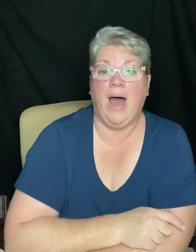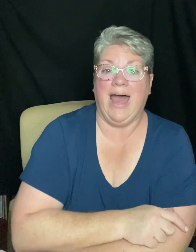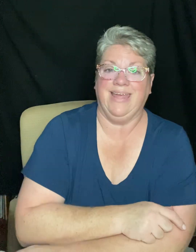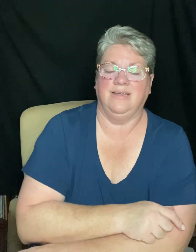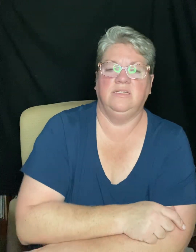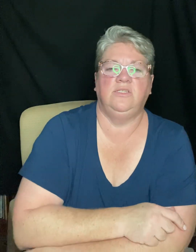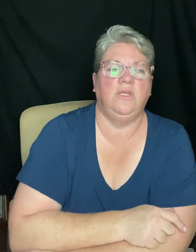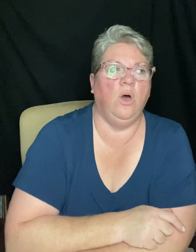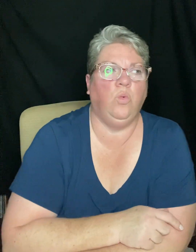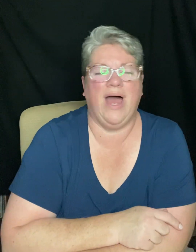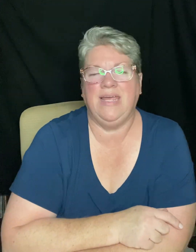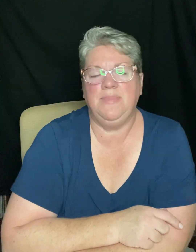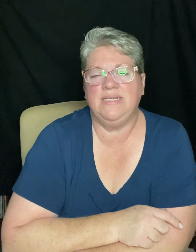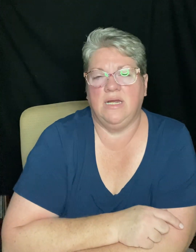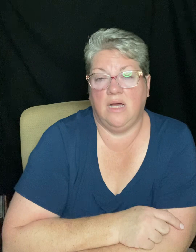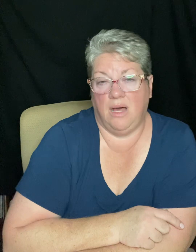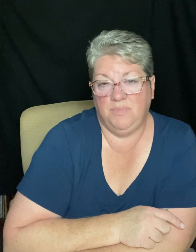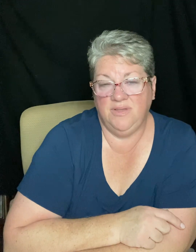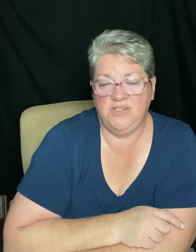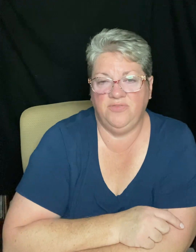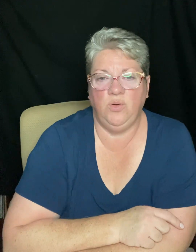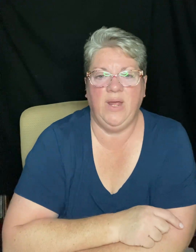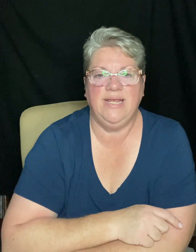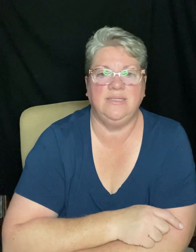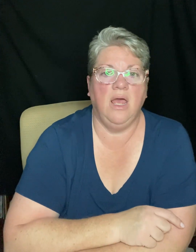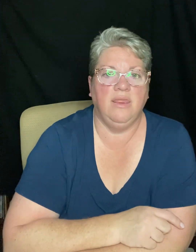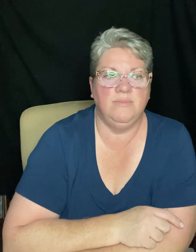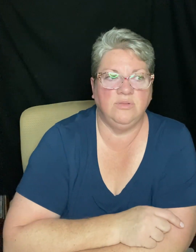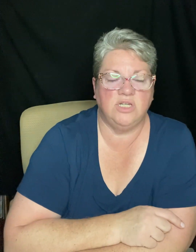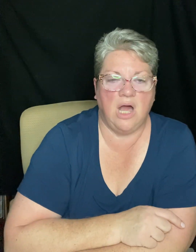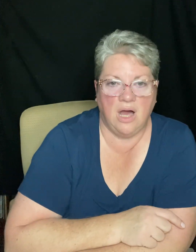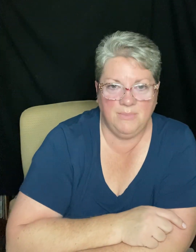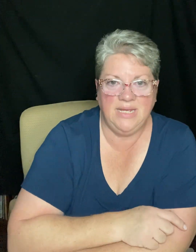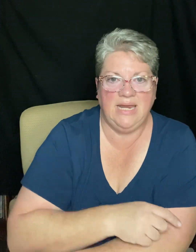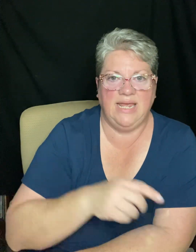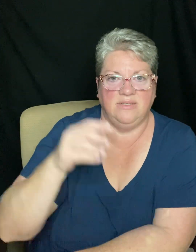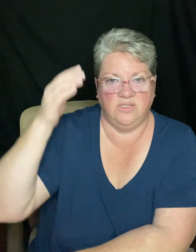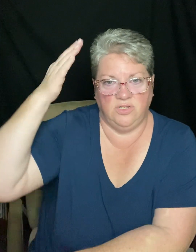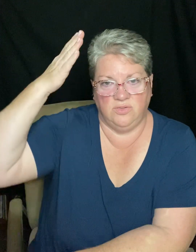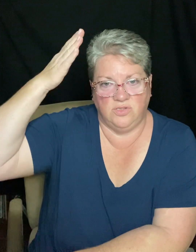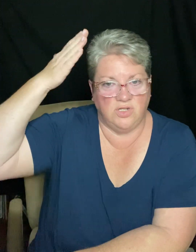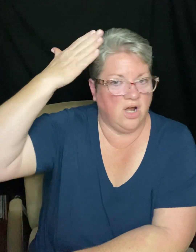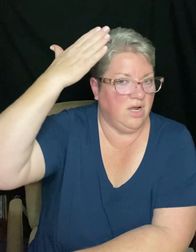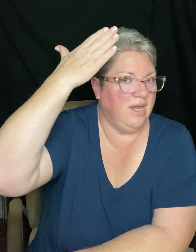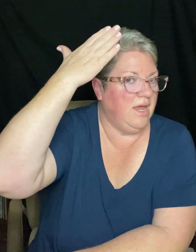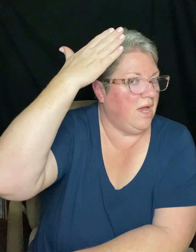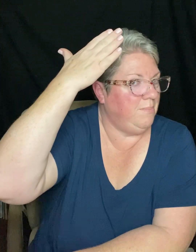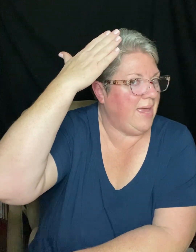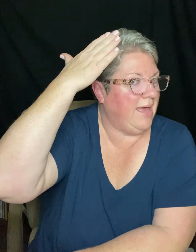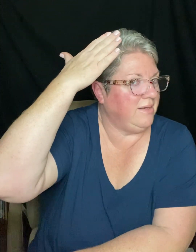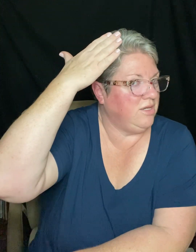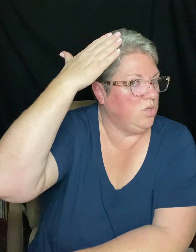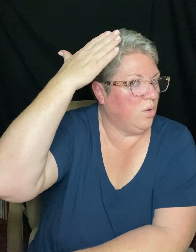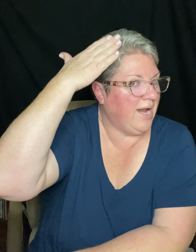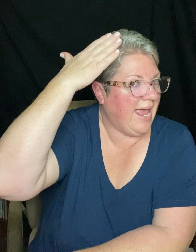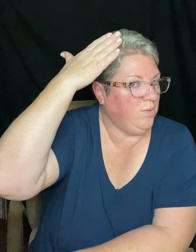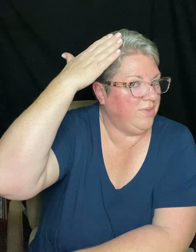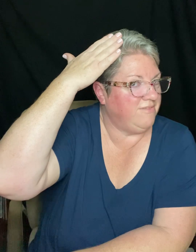Why? So why can be done a couple of different ways. The most common is to start up at your head with the